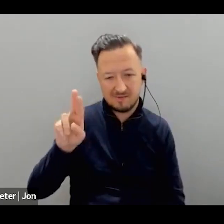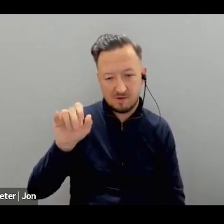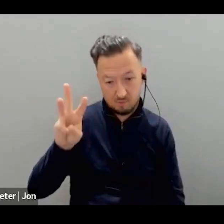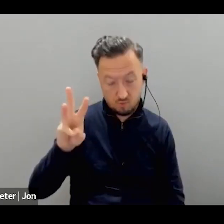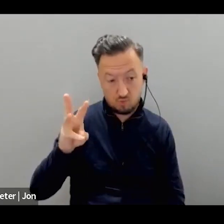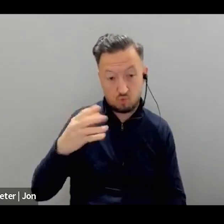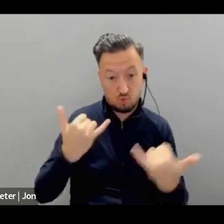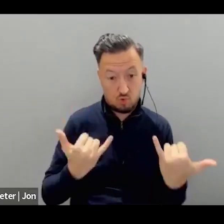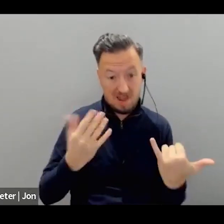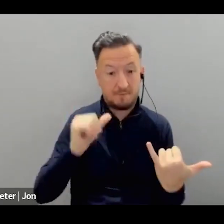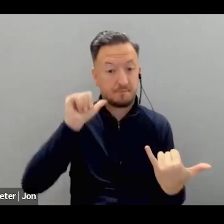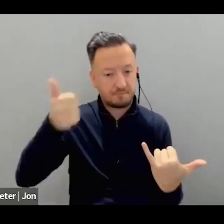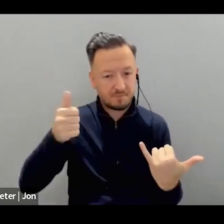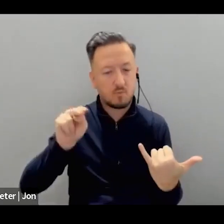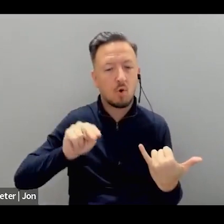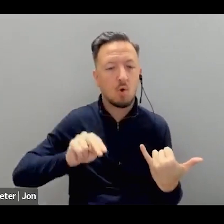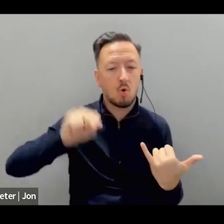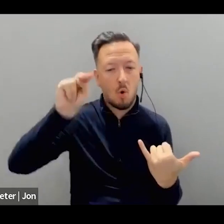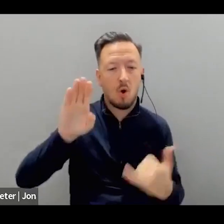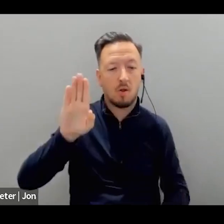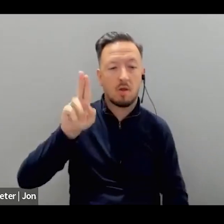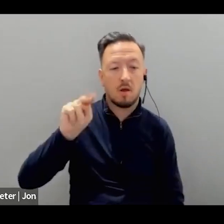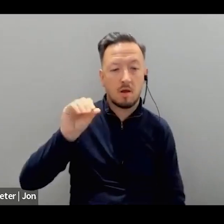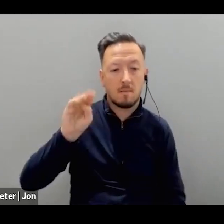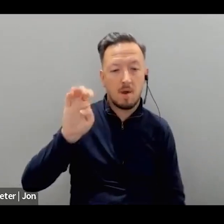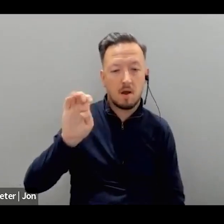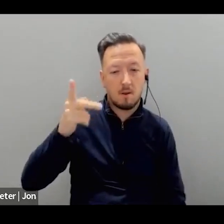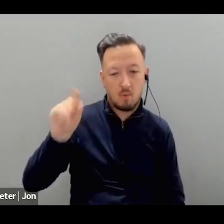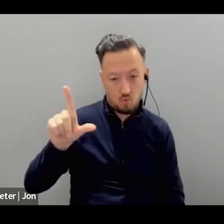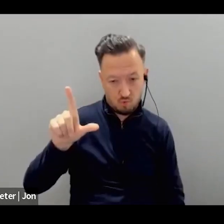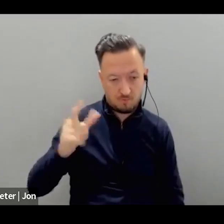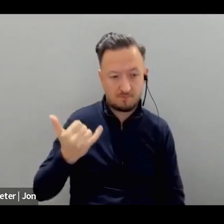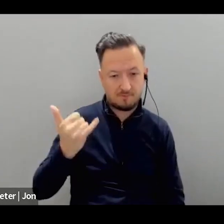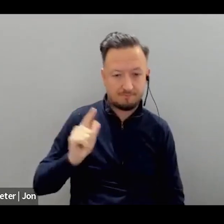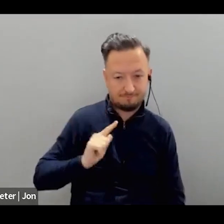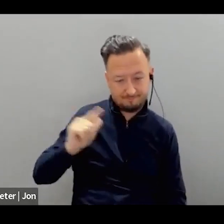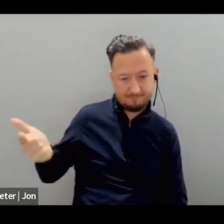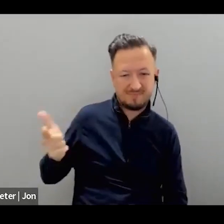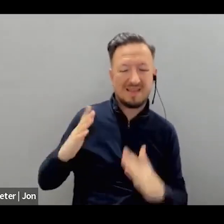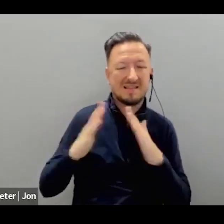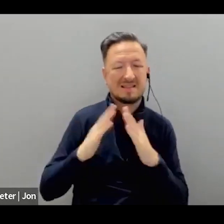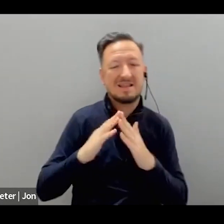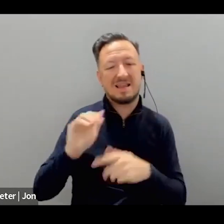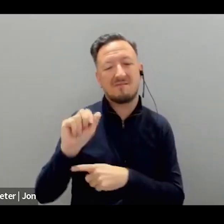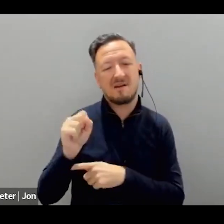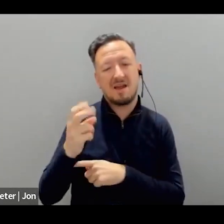Friday, at the North Buncombe Pool. Now we'll turn it over to the City of Asheville for an update.